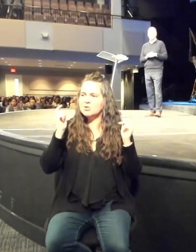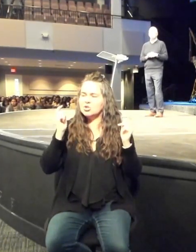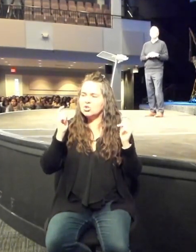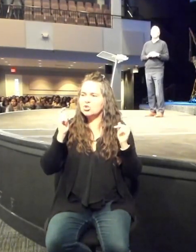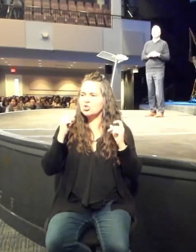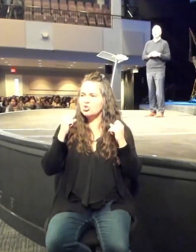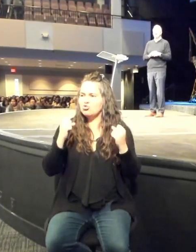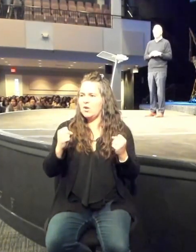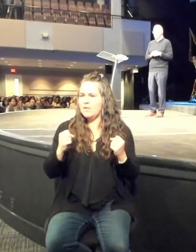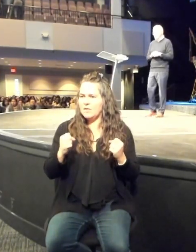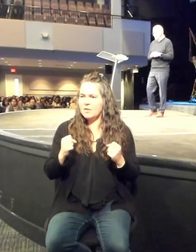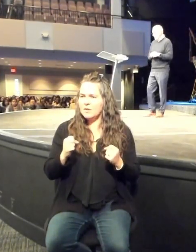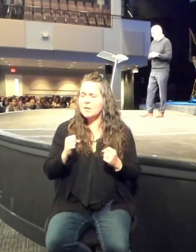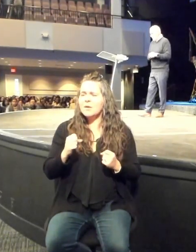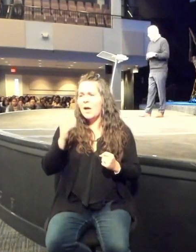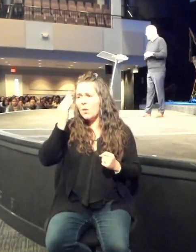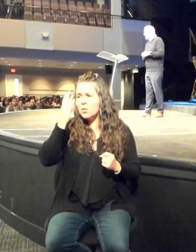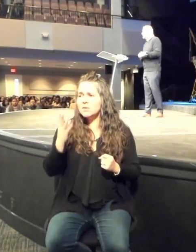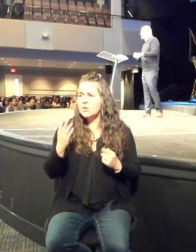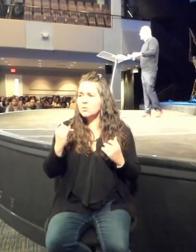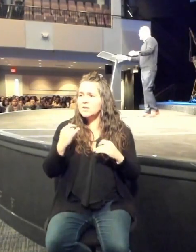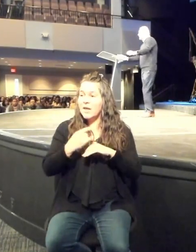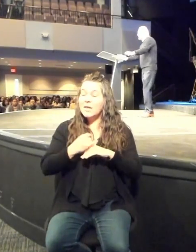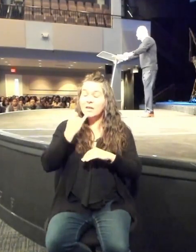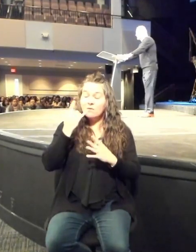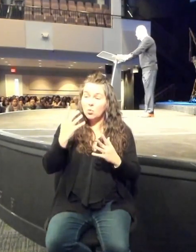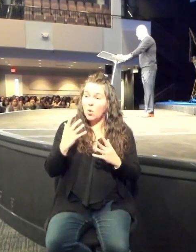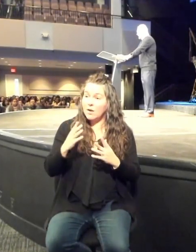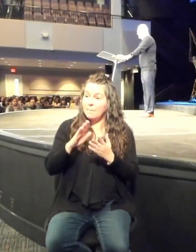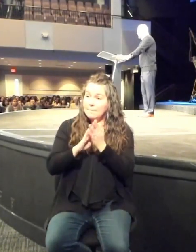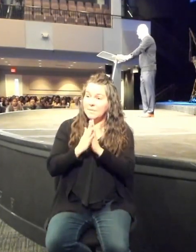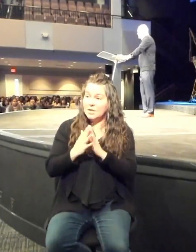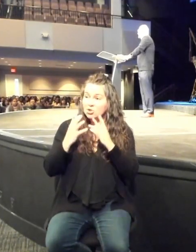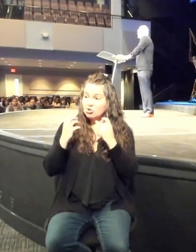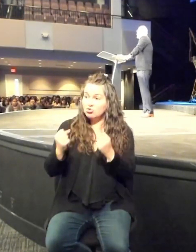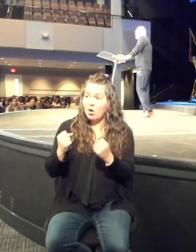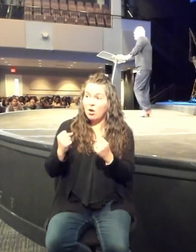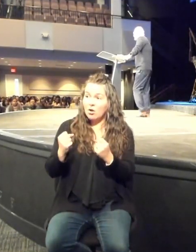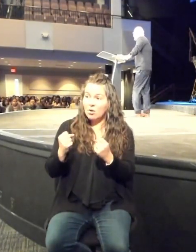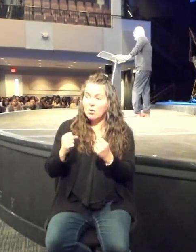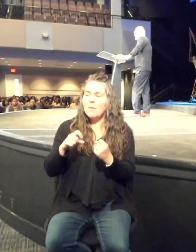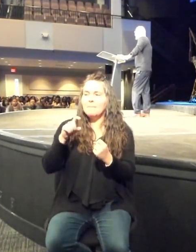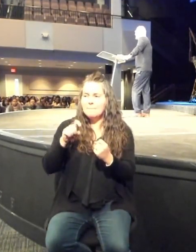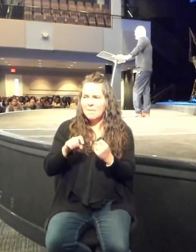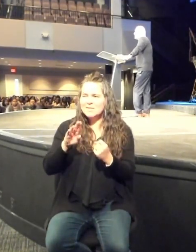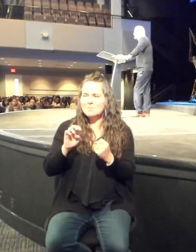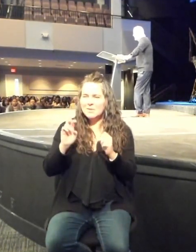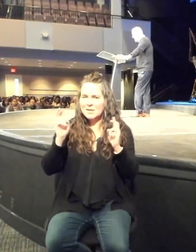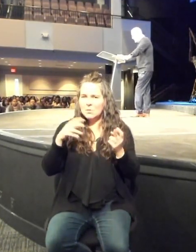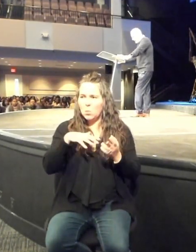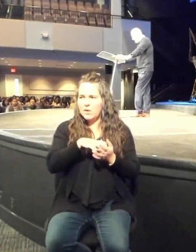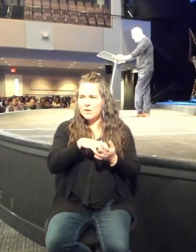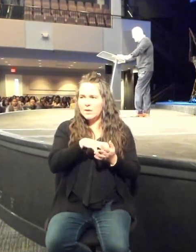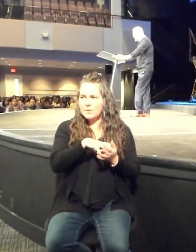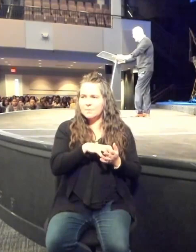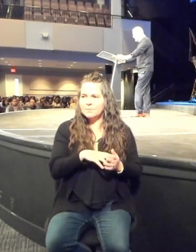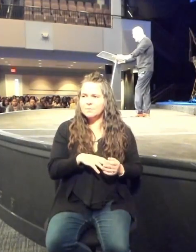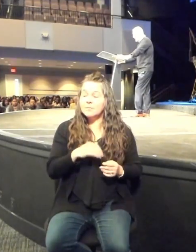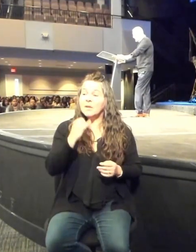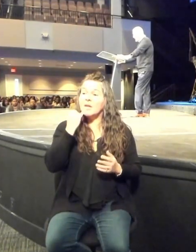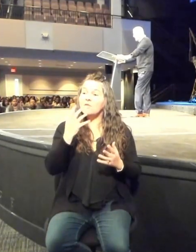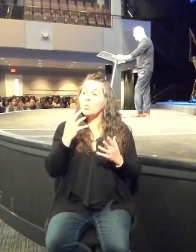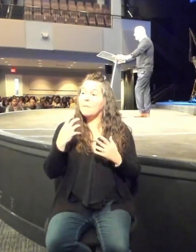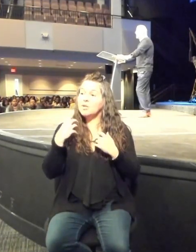And I will tell you today that if you want to be strong, you got to be weak. If you want to be strong, you have to be